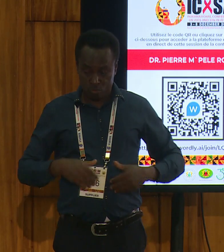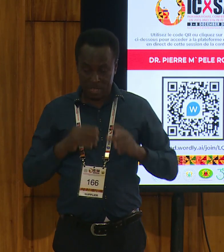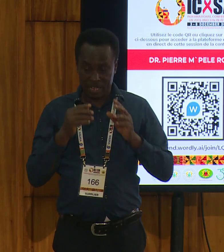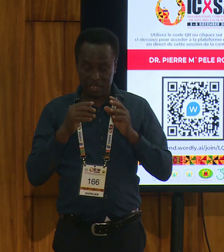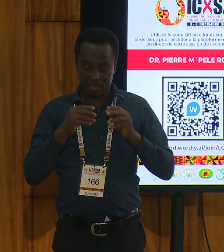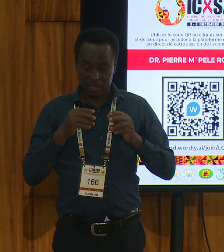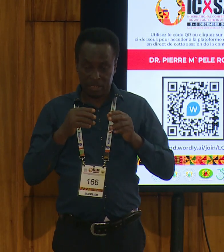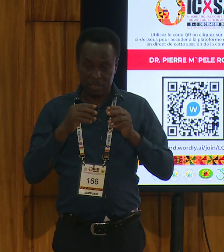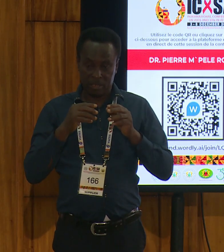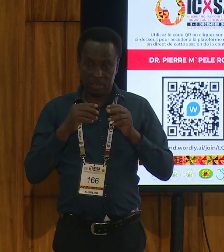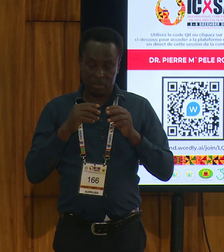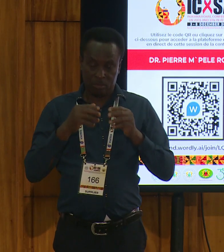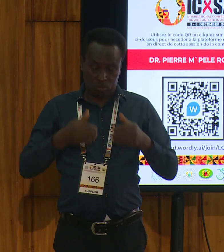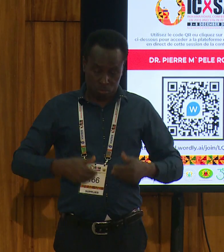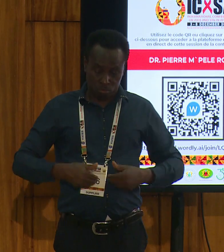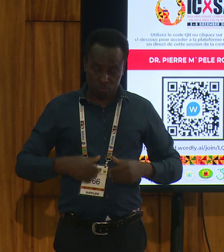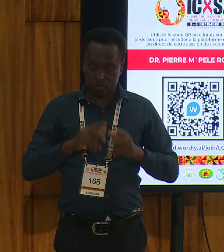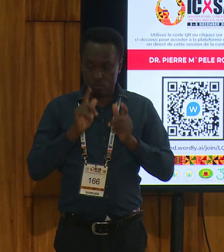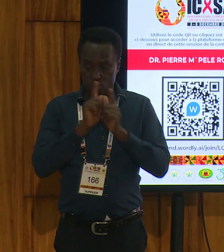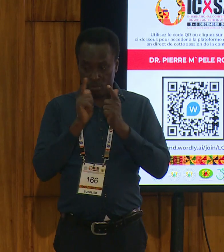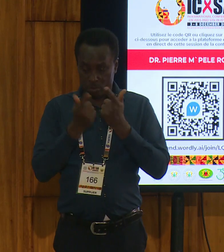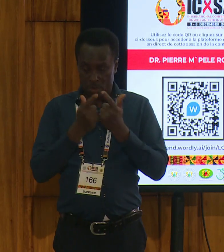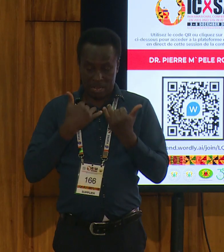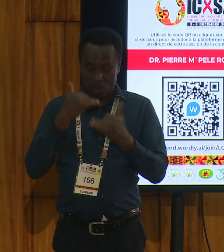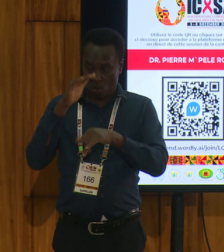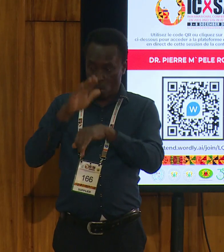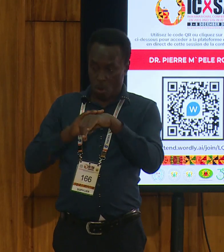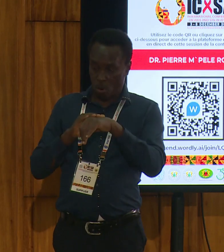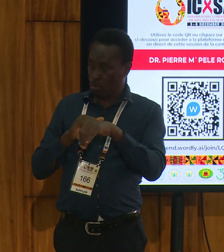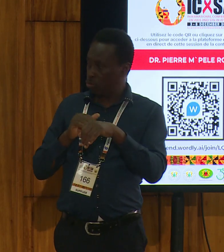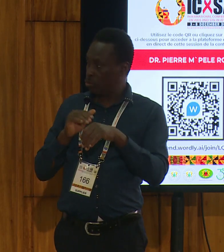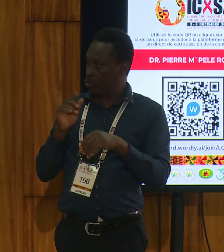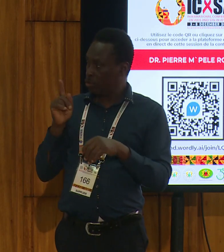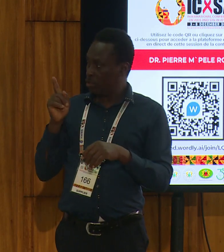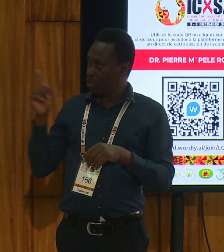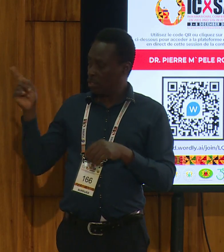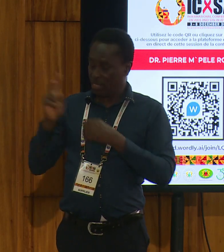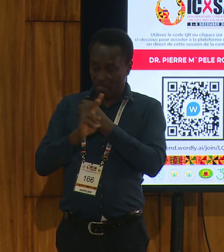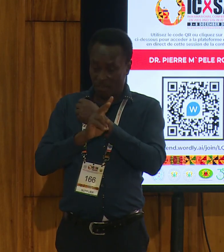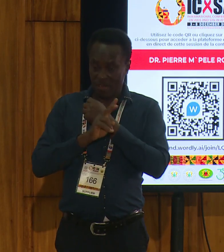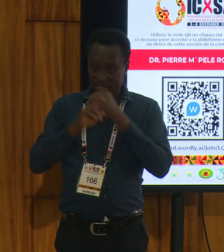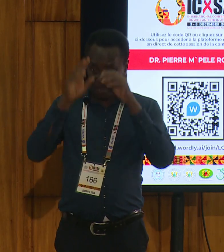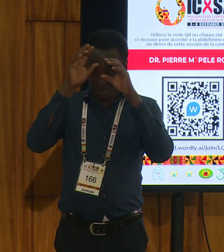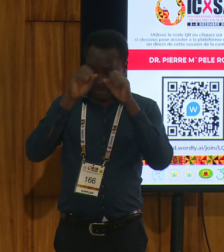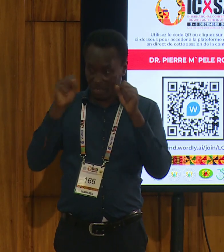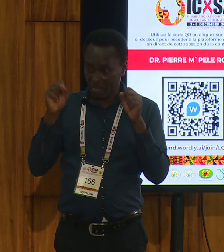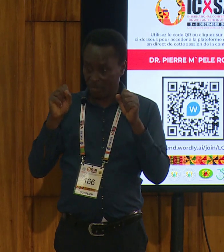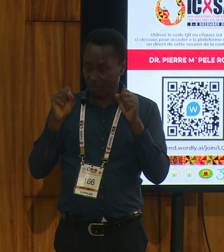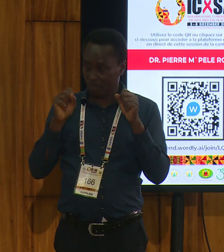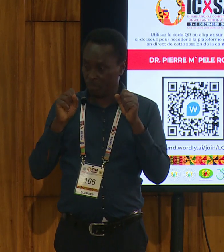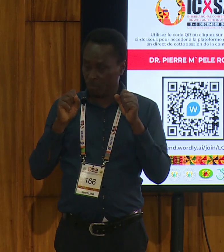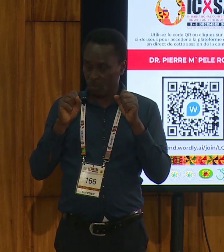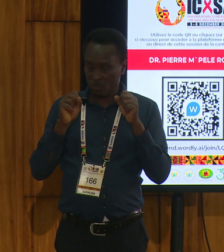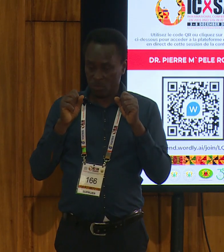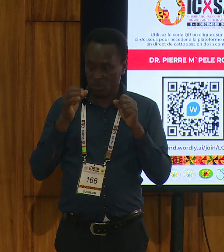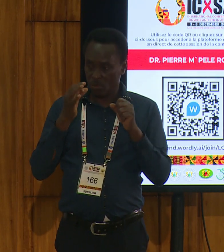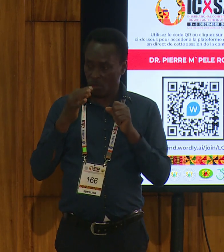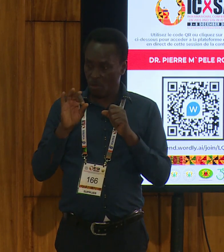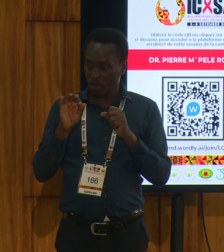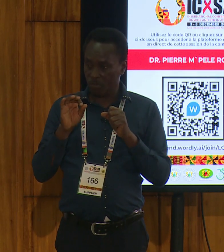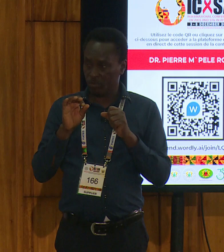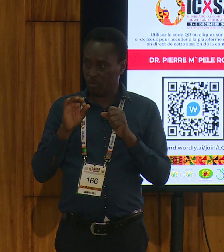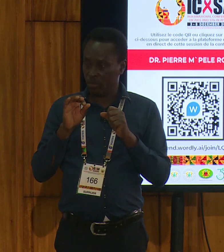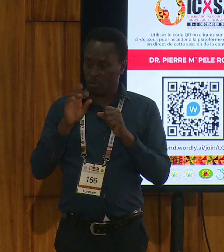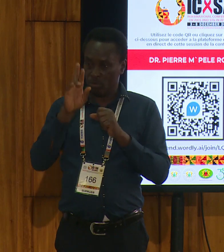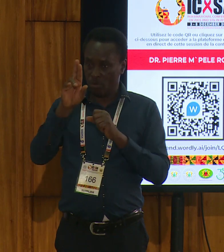engagement, I'm going to call upon Kratos, who is the vice president of the Réseau des Adolescents